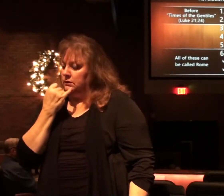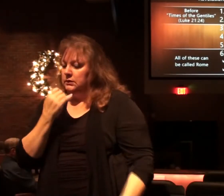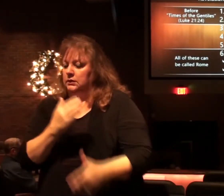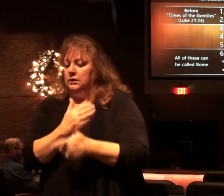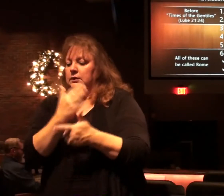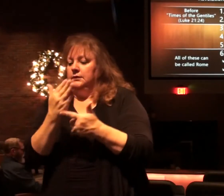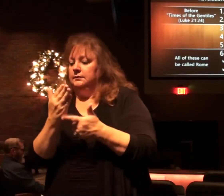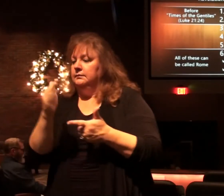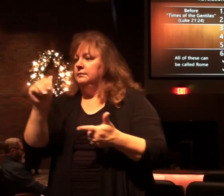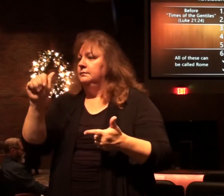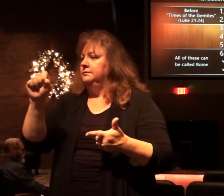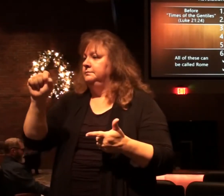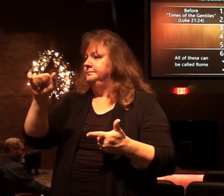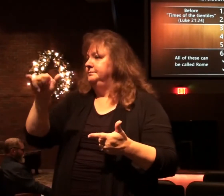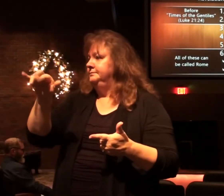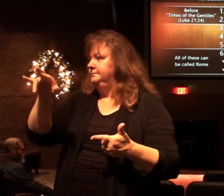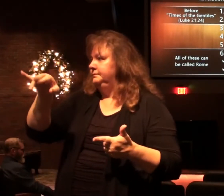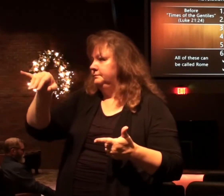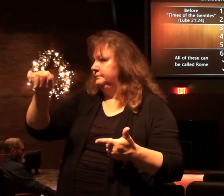then Assyria,